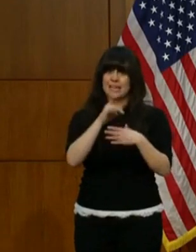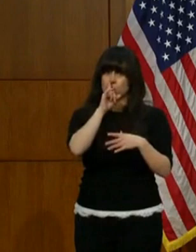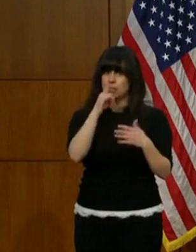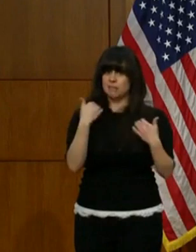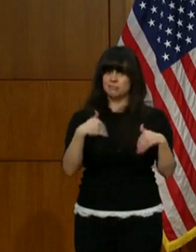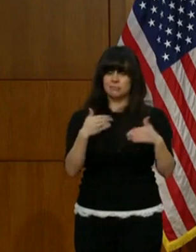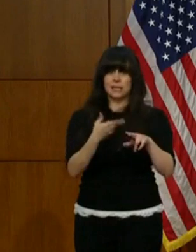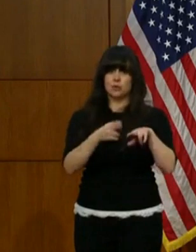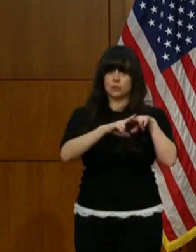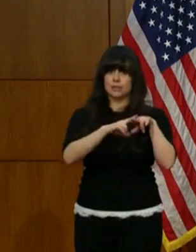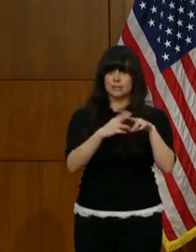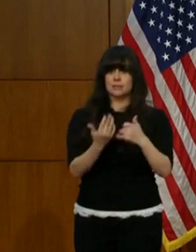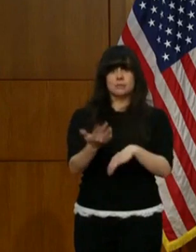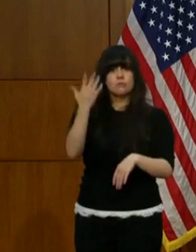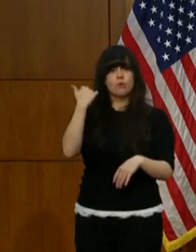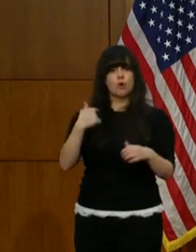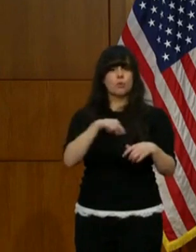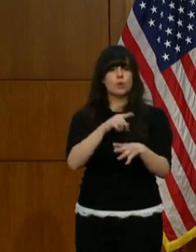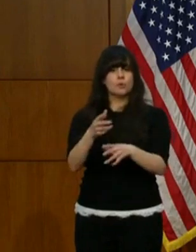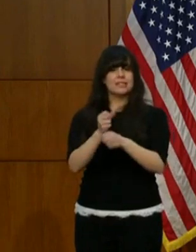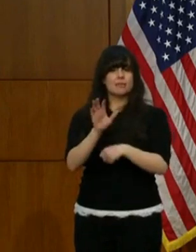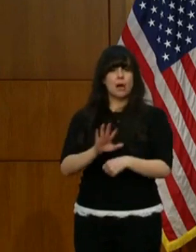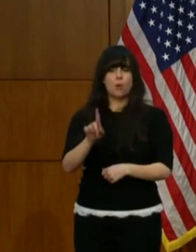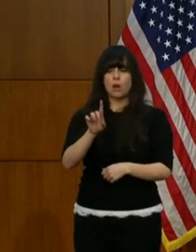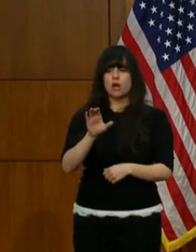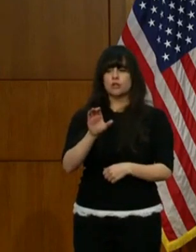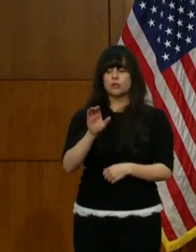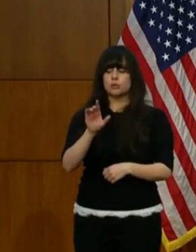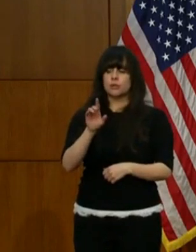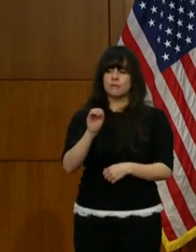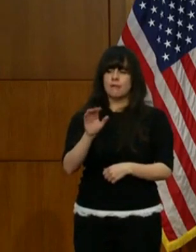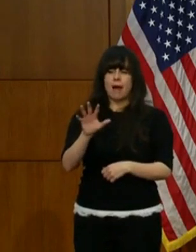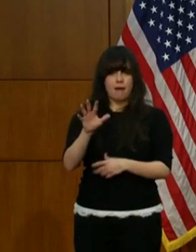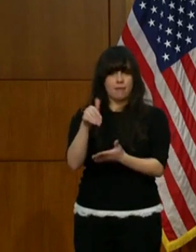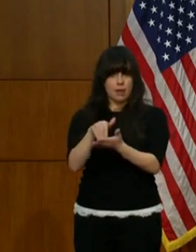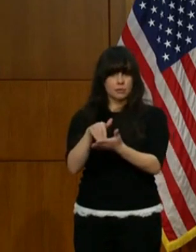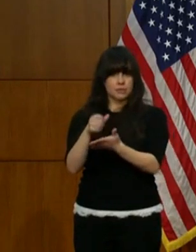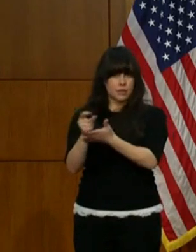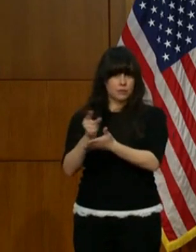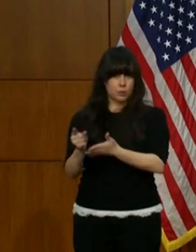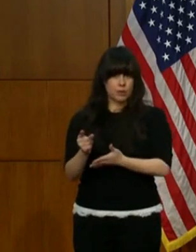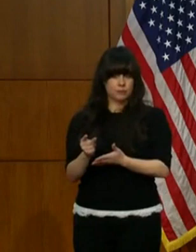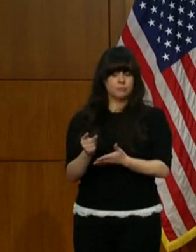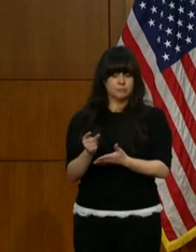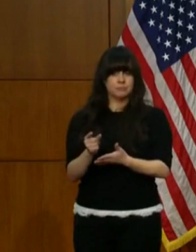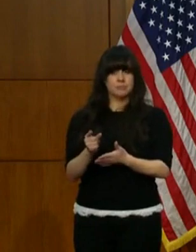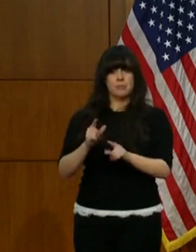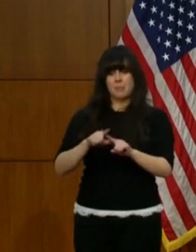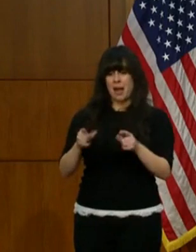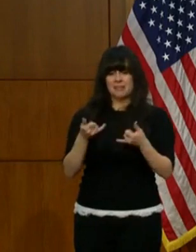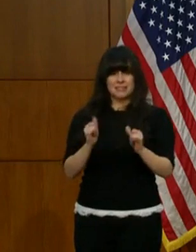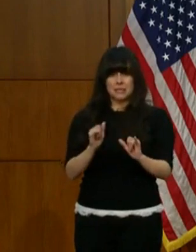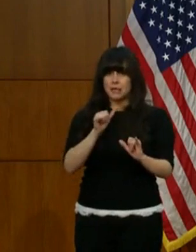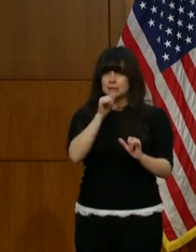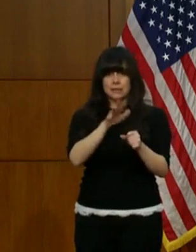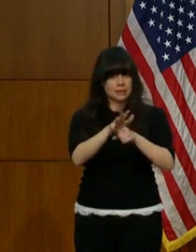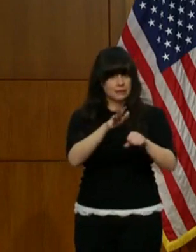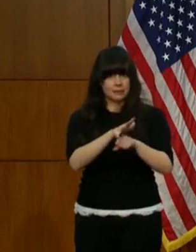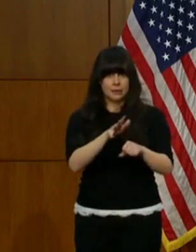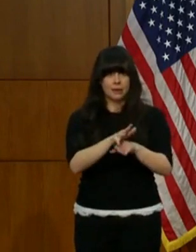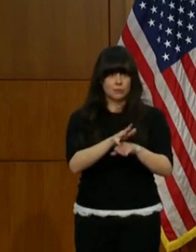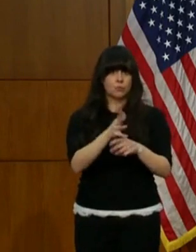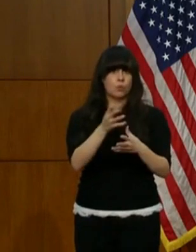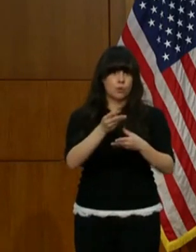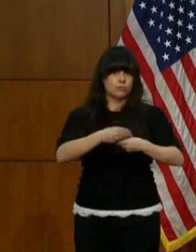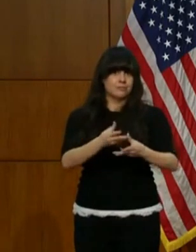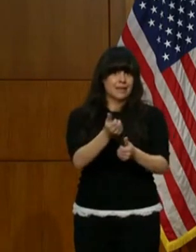about 105,000 doses per week. But it's obviously not enough to meet the demand.